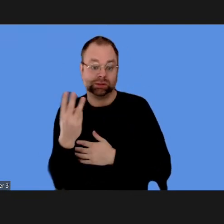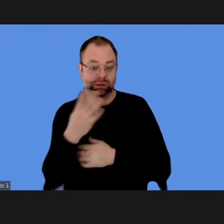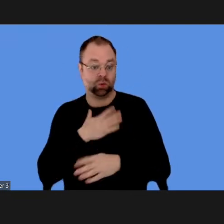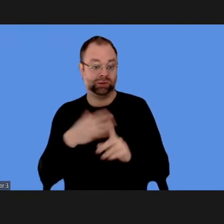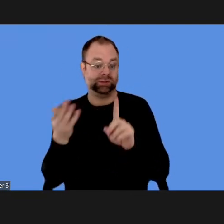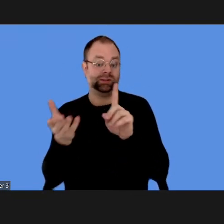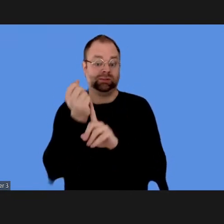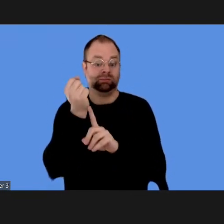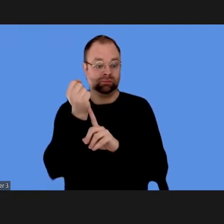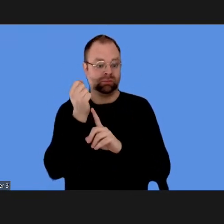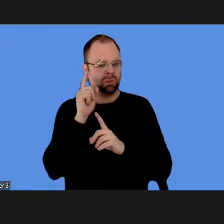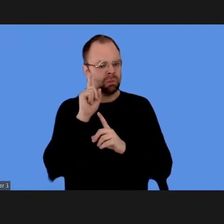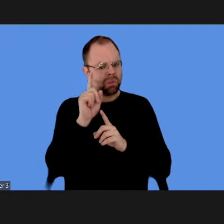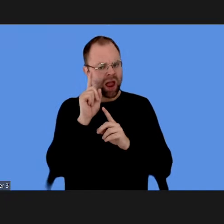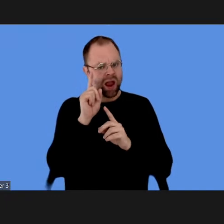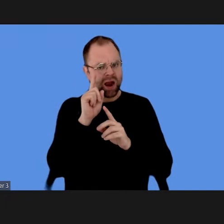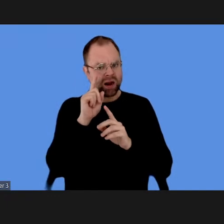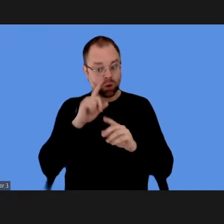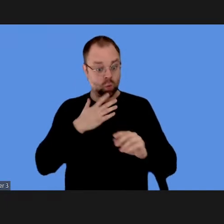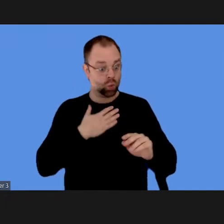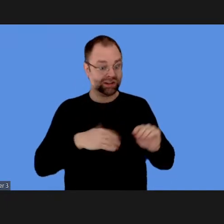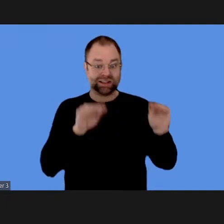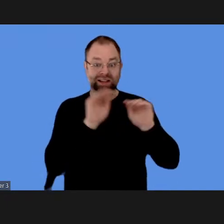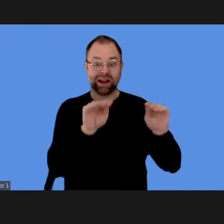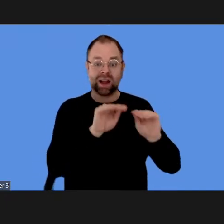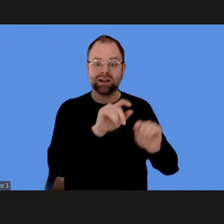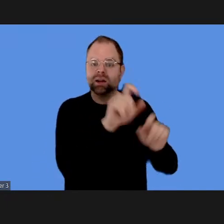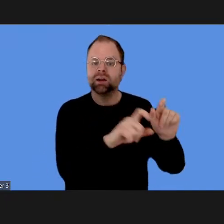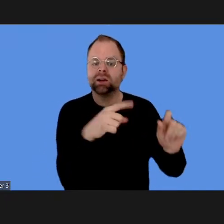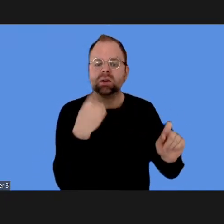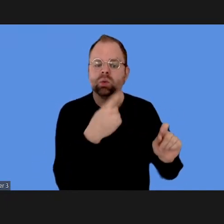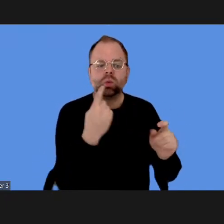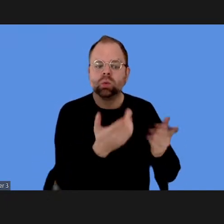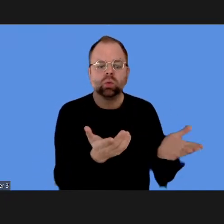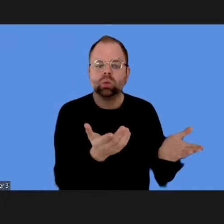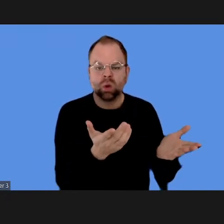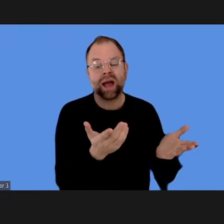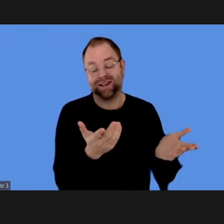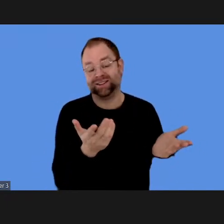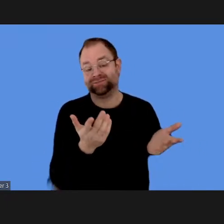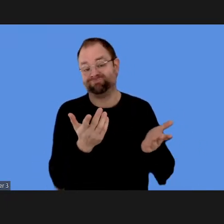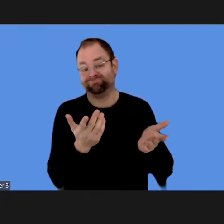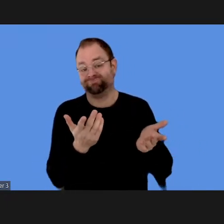will be crucial to leverage on youth skills and capacity